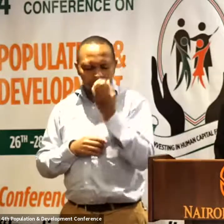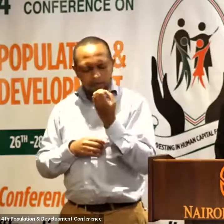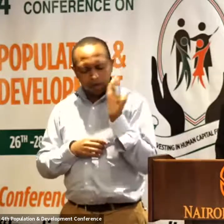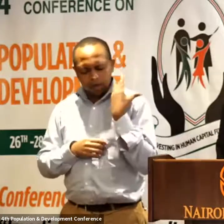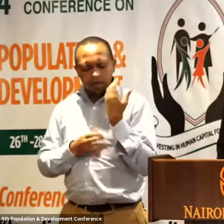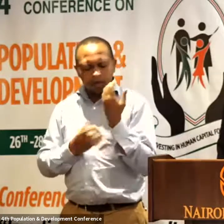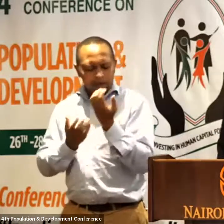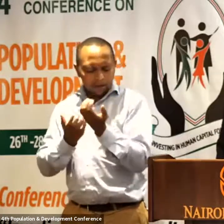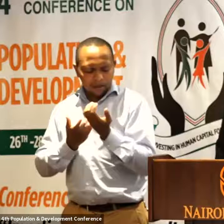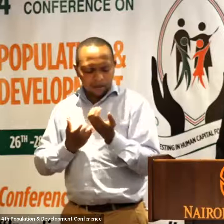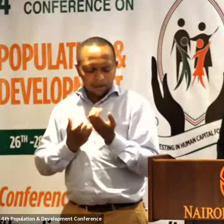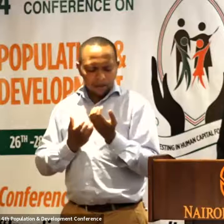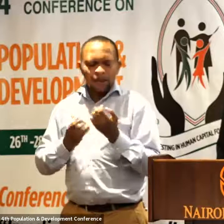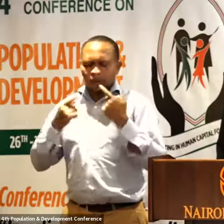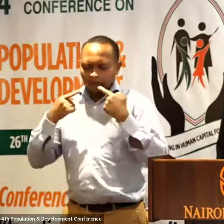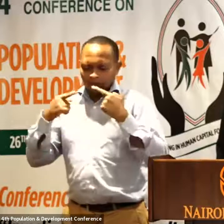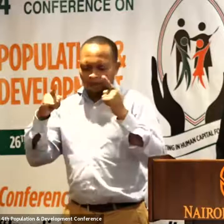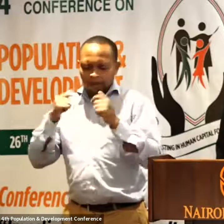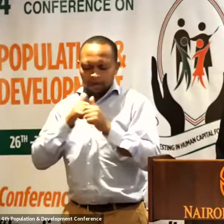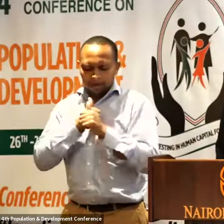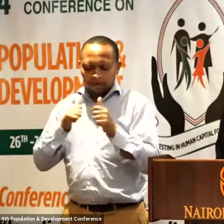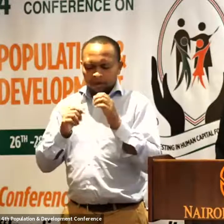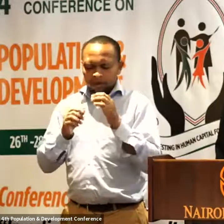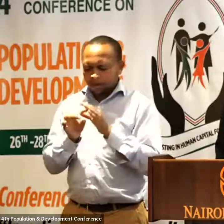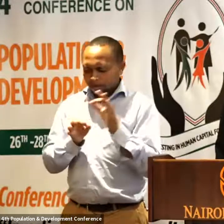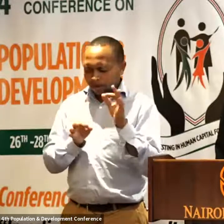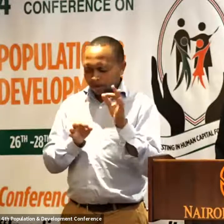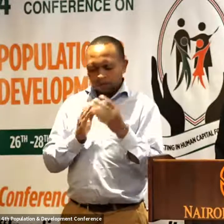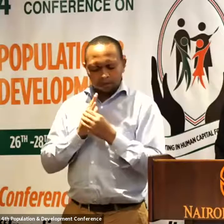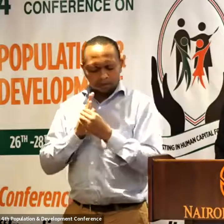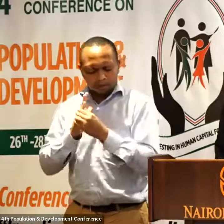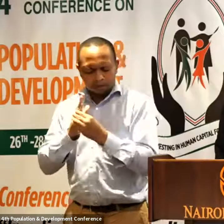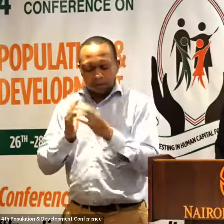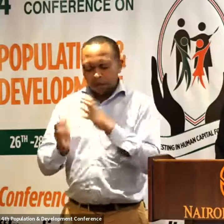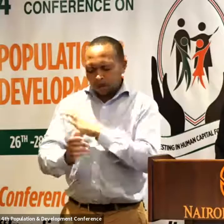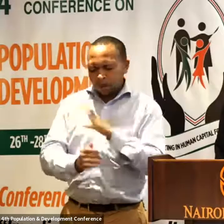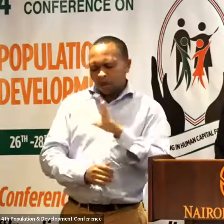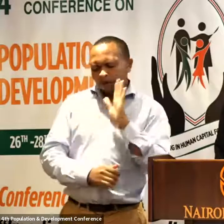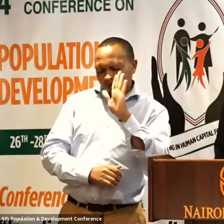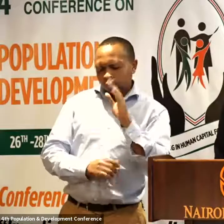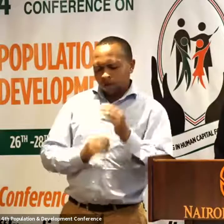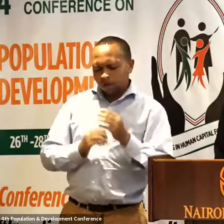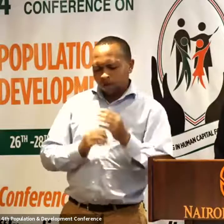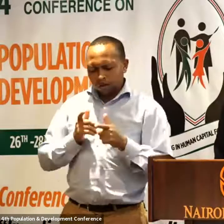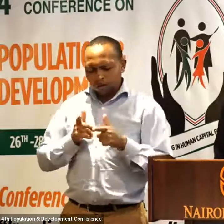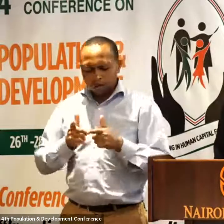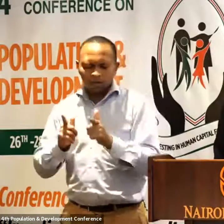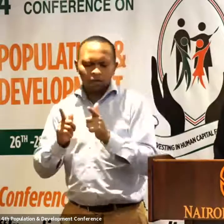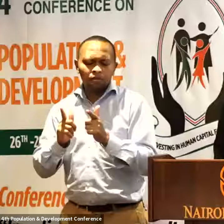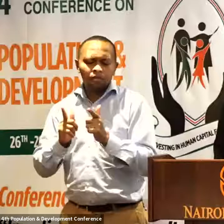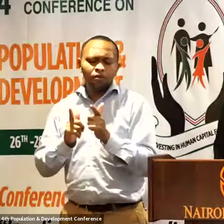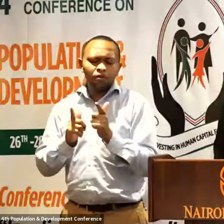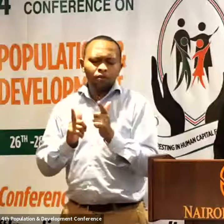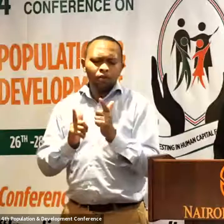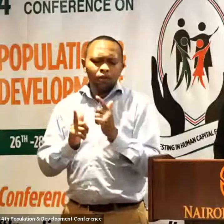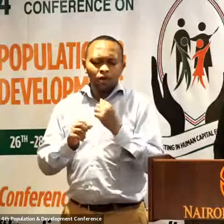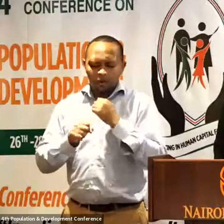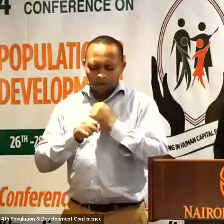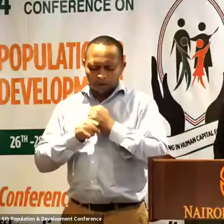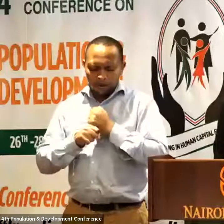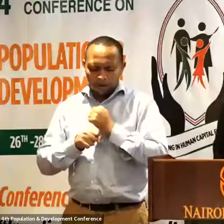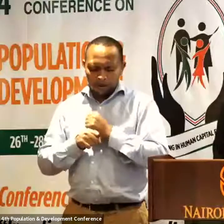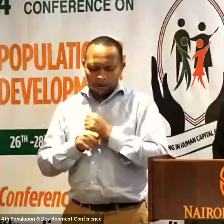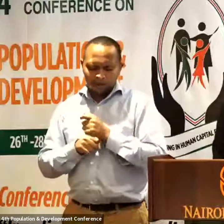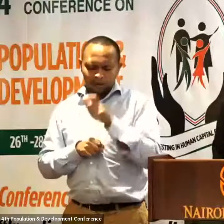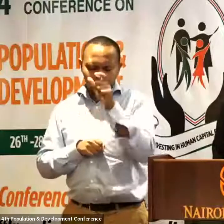we require to come through for us. We ask for your spirit, you to guide us. We ask for your power and your grace. And allow, Lord, even that the work you did on the